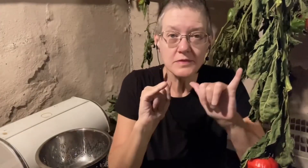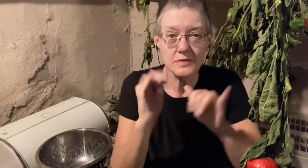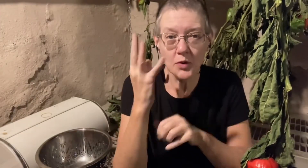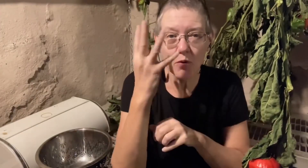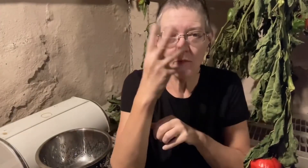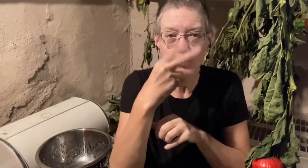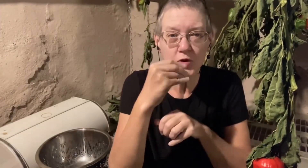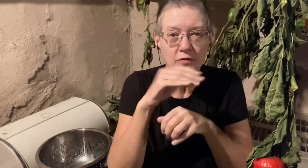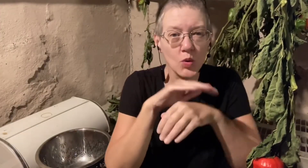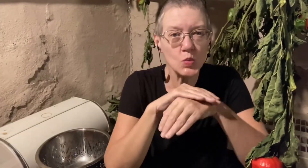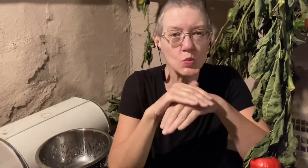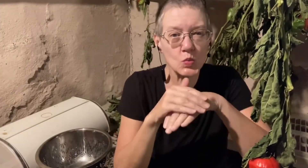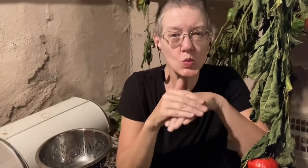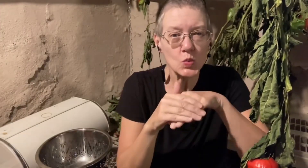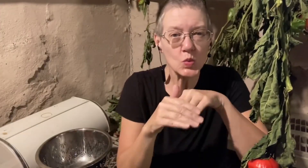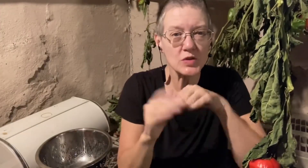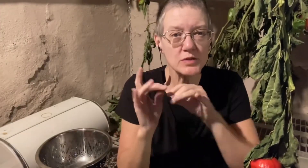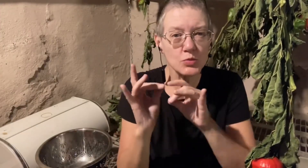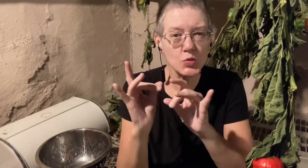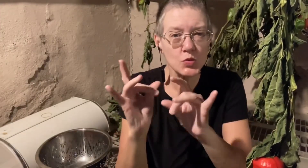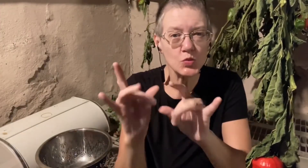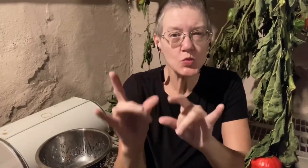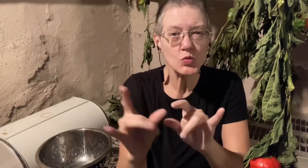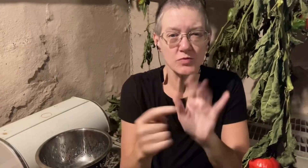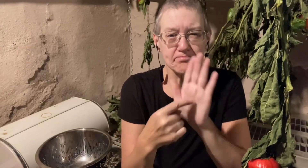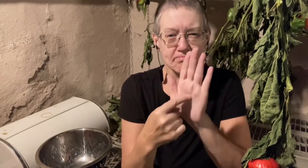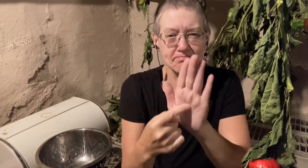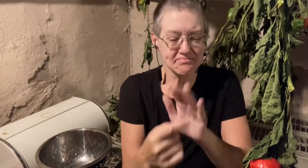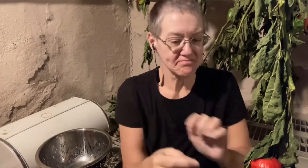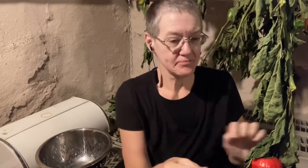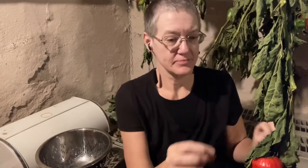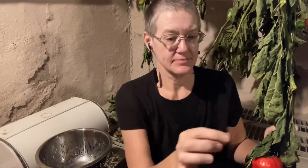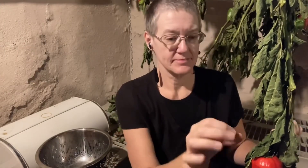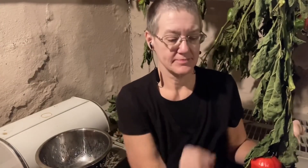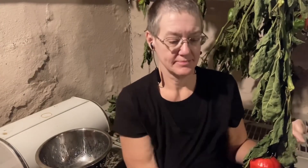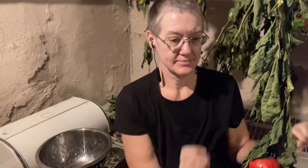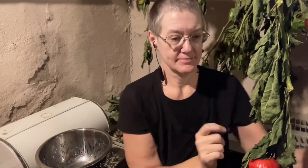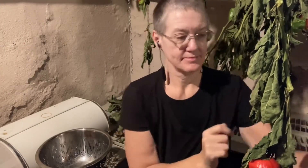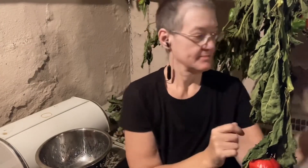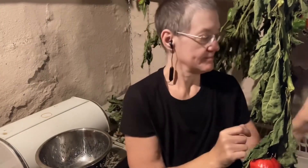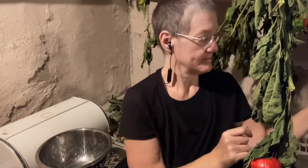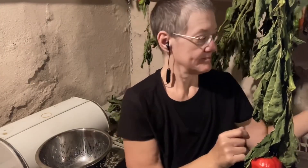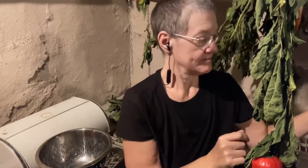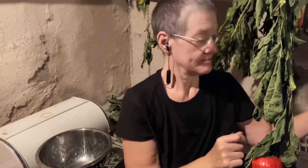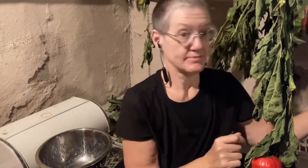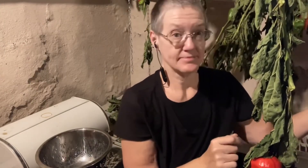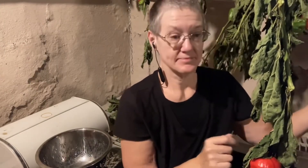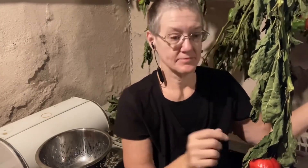Now, many of the red peppers still look good. They still have a smooth skin, like this one.